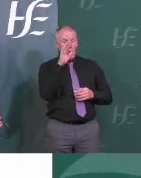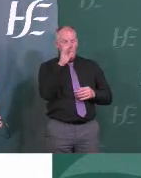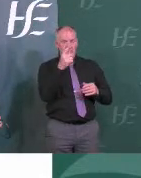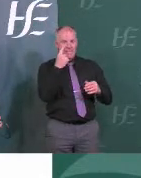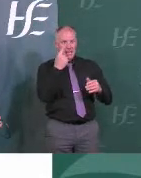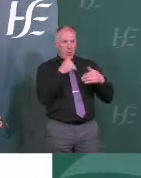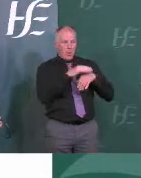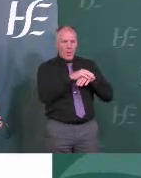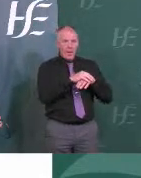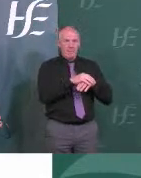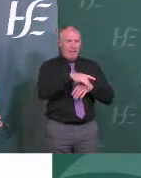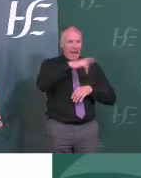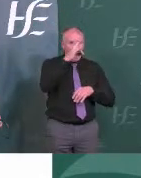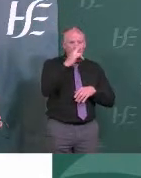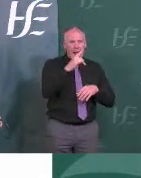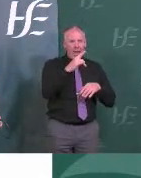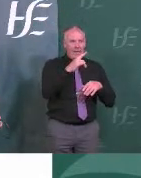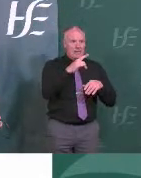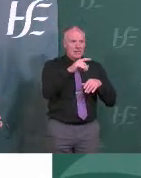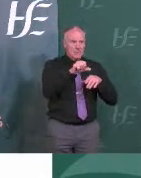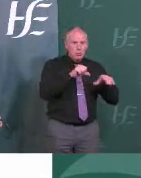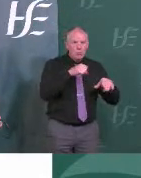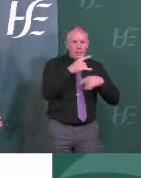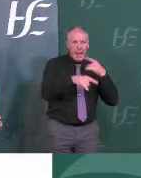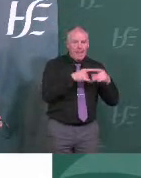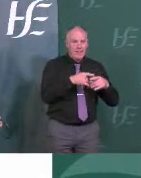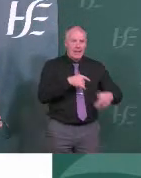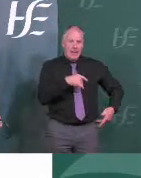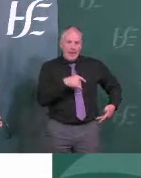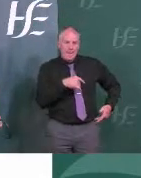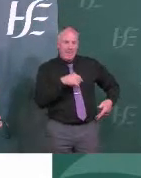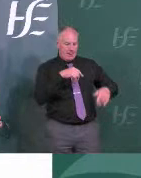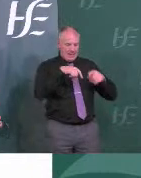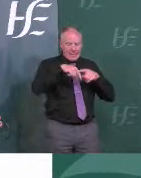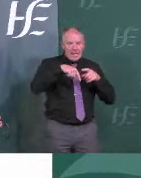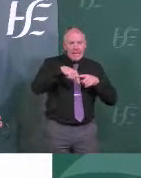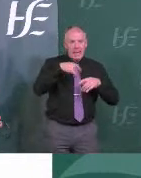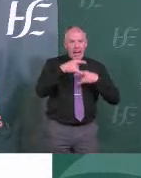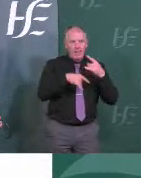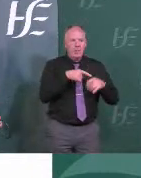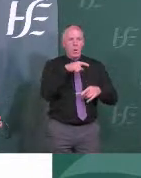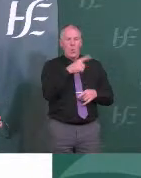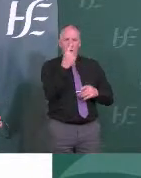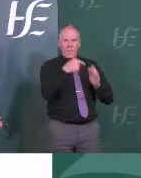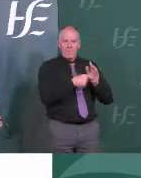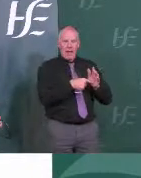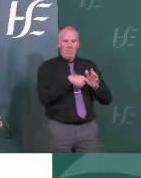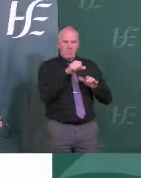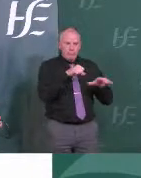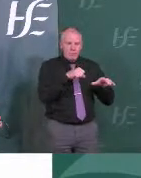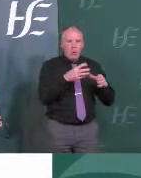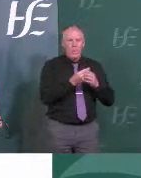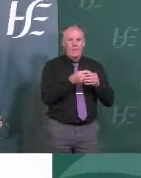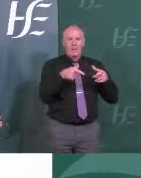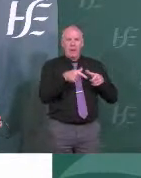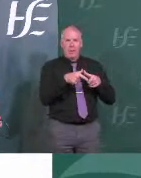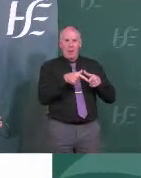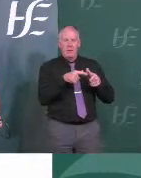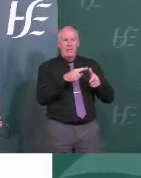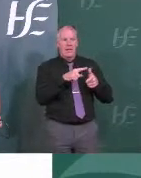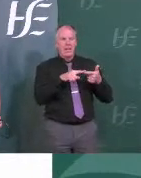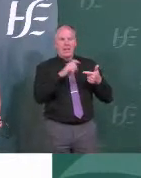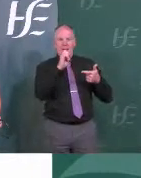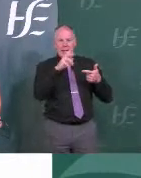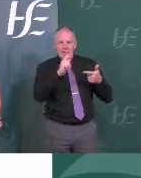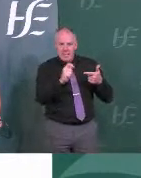so hips, knees, cataracts, that kind of thing. And they're going to focus in these extra 1,000 procedures per week on gynecology, ENT, ophthalmology and